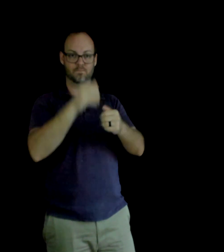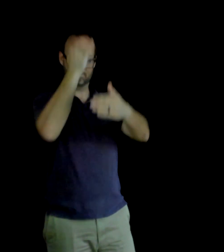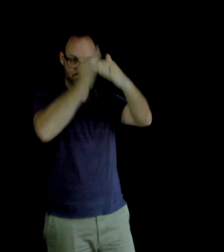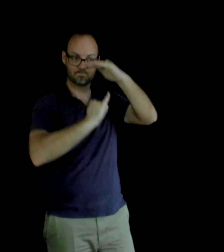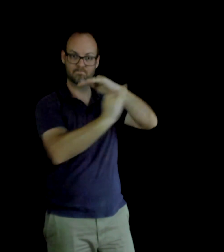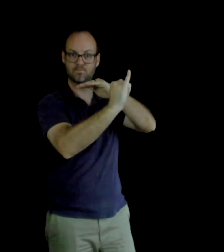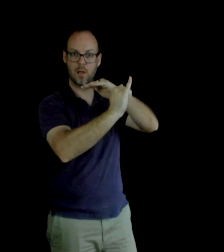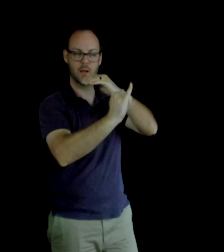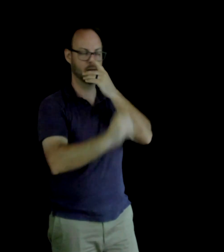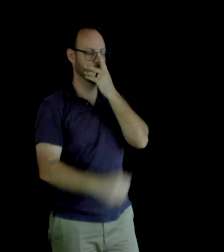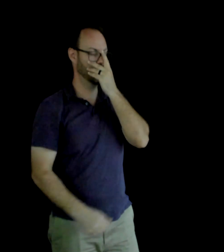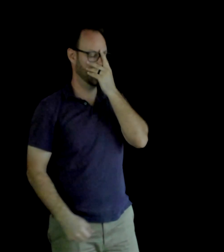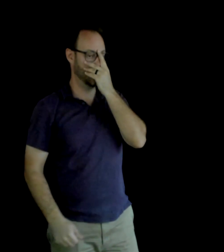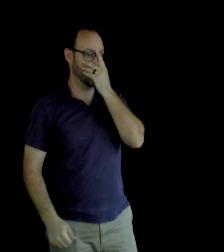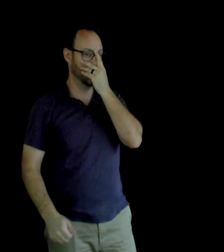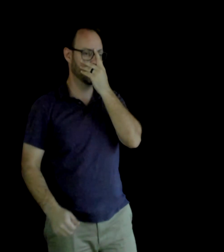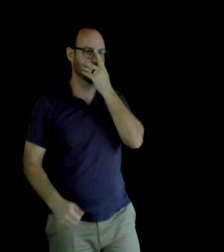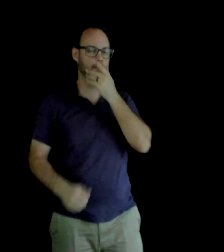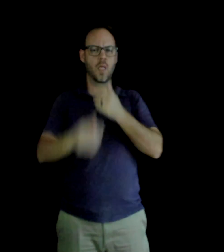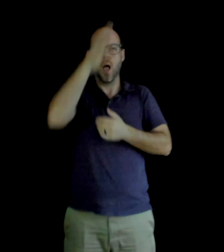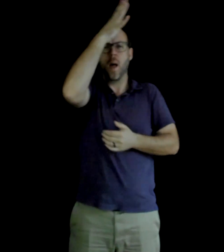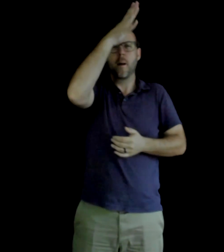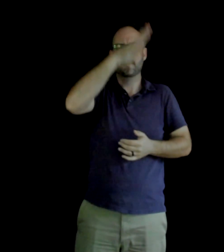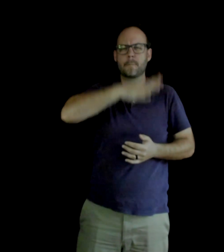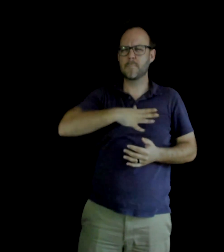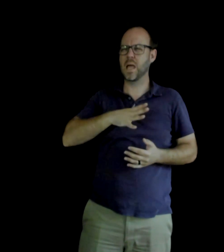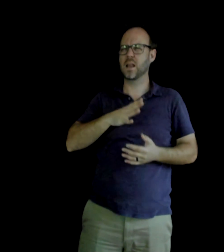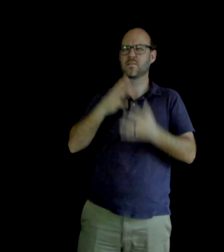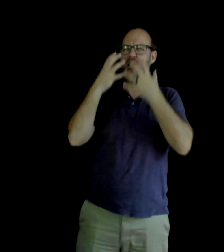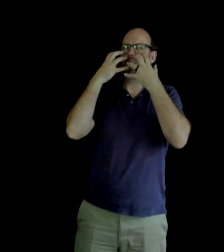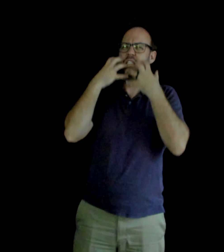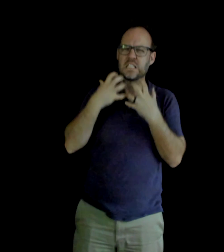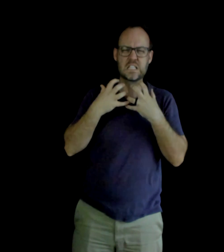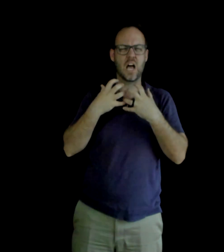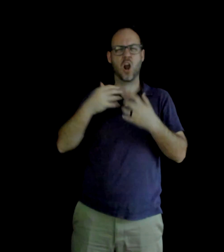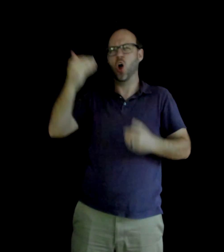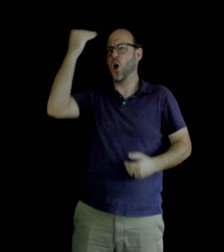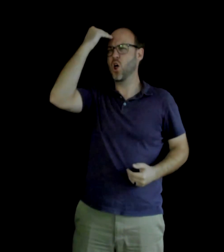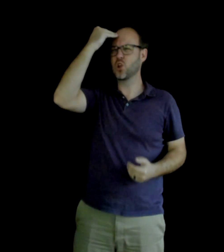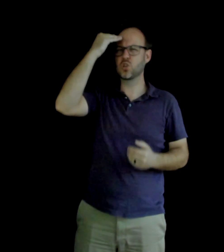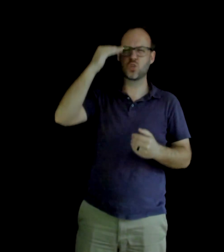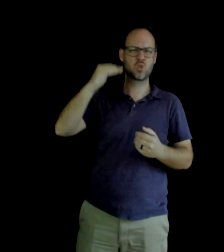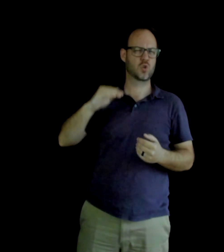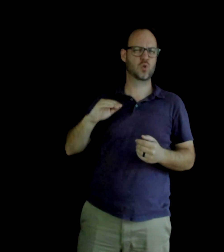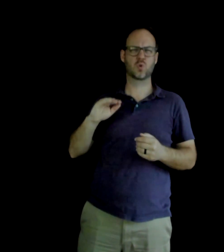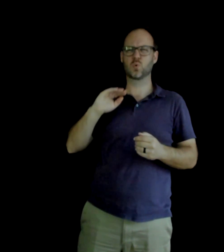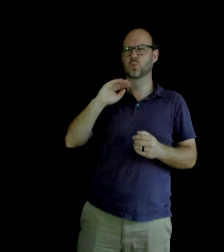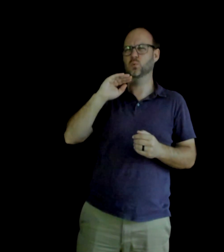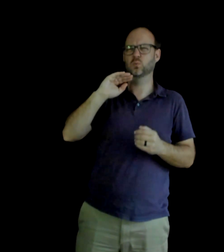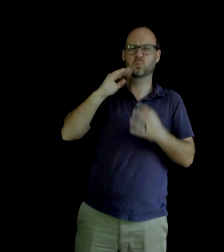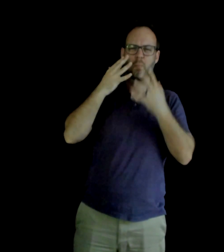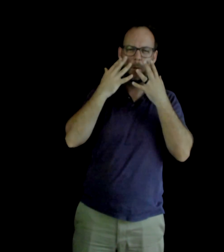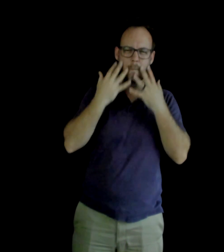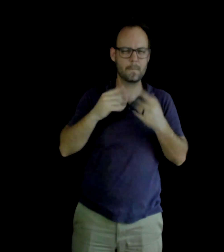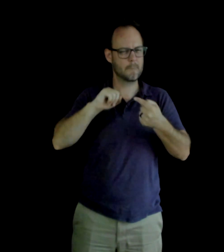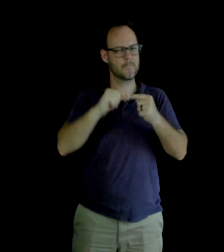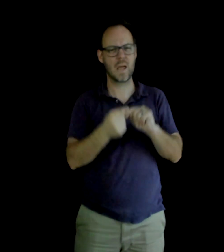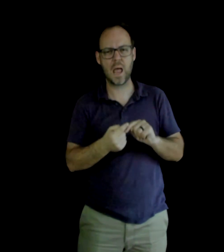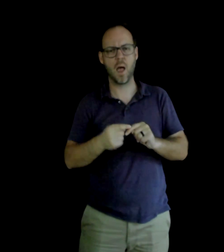Isaiah? He was a man of sorrows and acquainted with grief. He was despised and rejected by men.